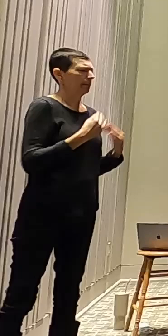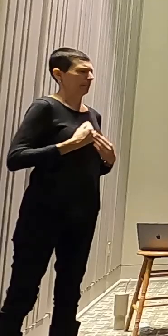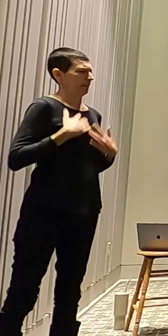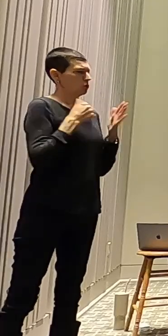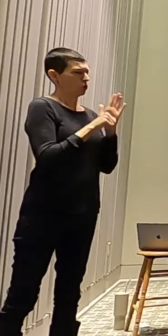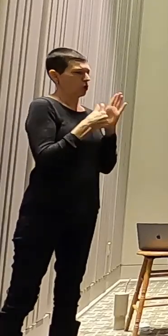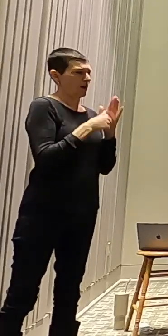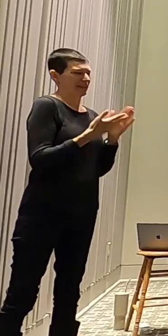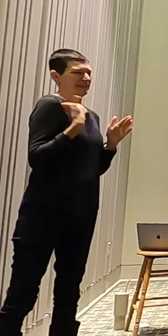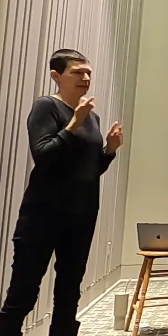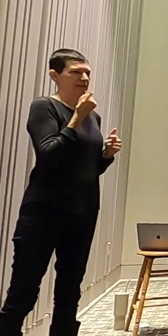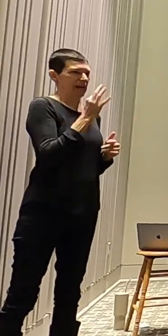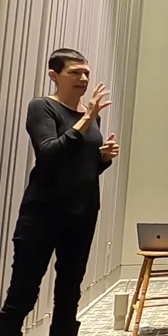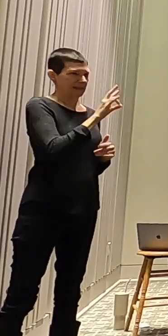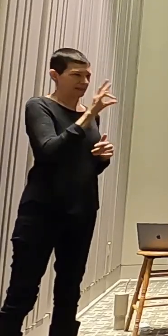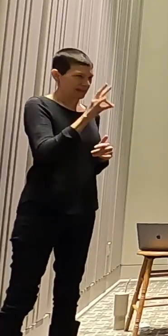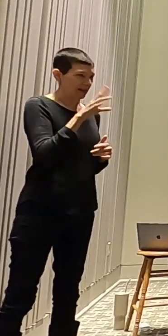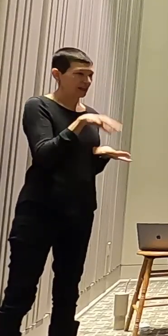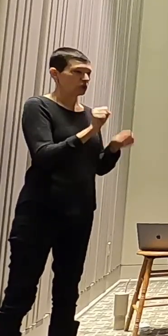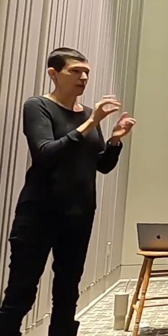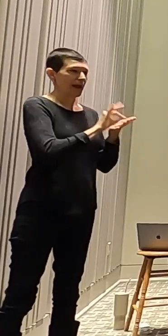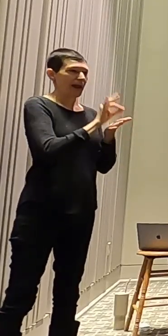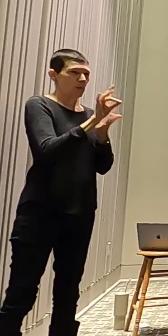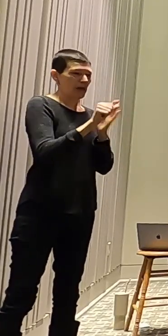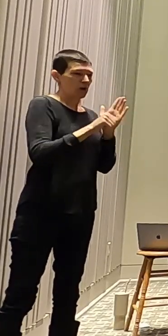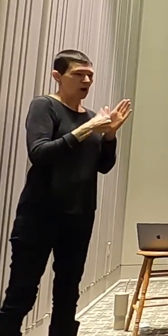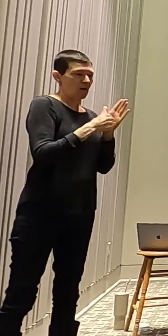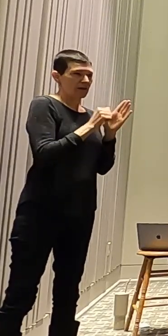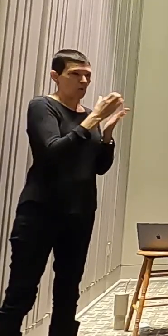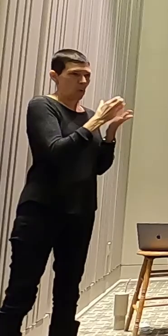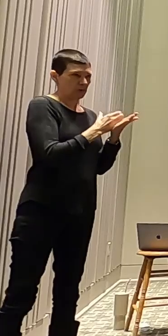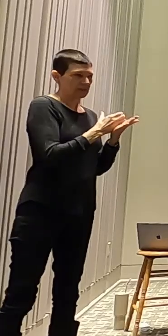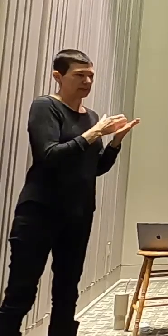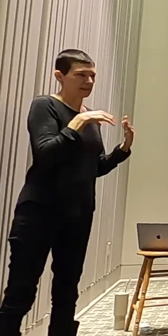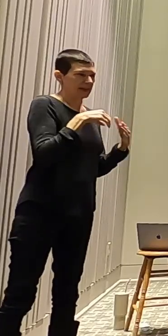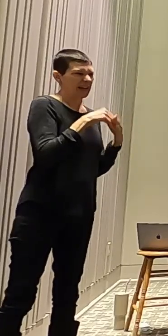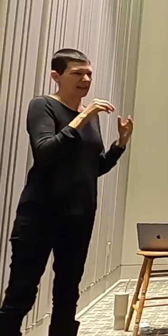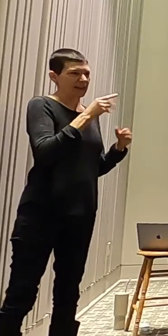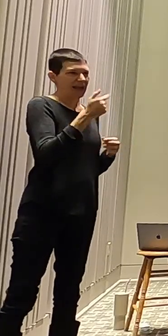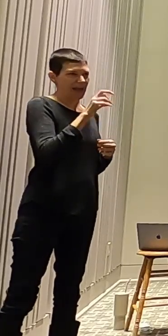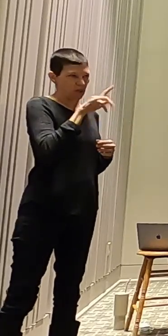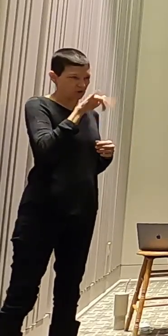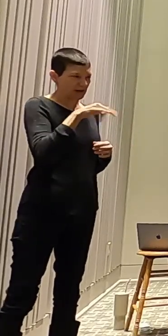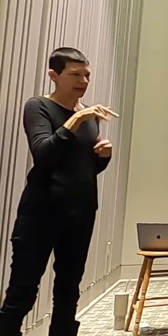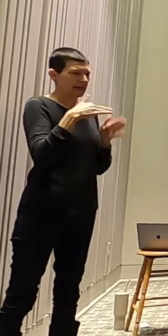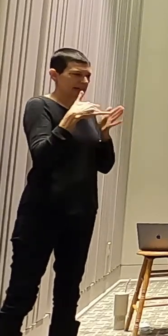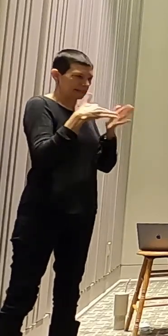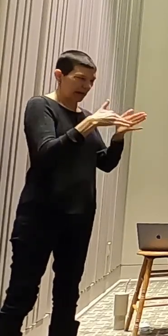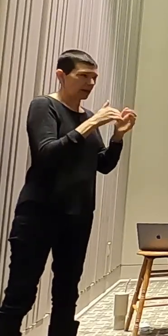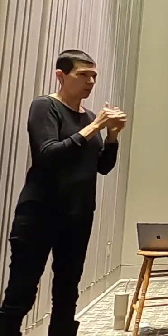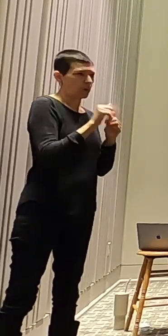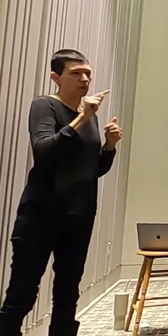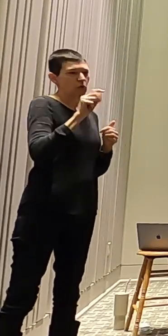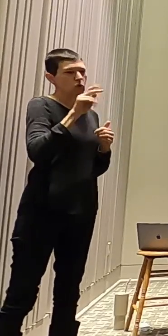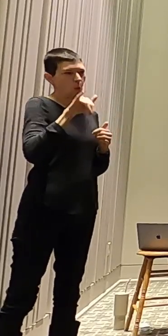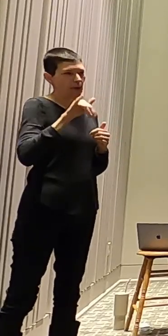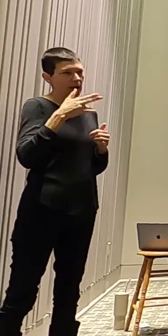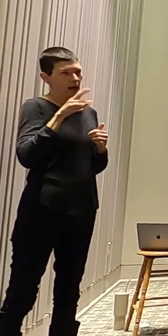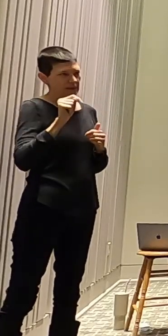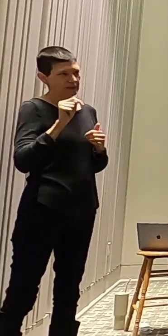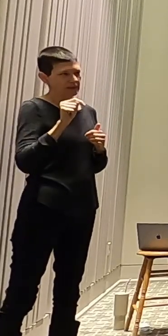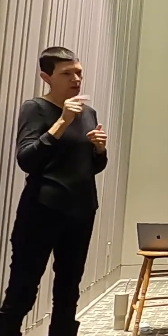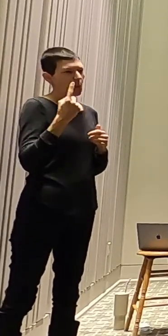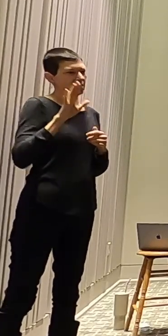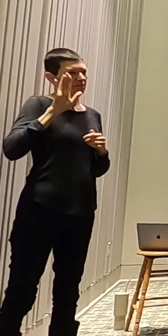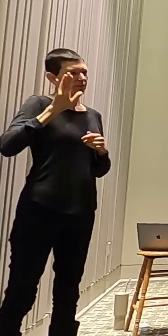in 1977 when he took an 8-week carving course at a gallery, and he studied under Tony Hunt, which is one of the